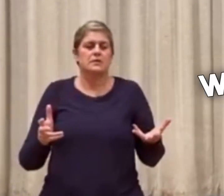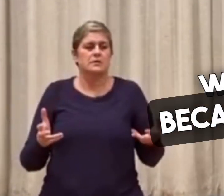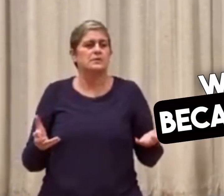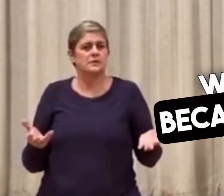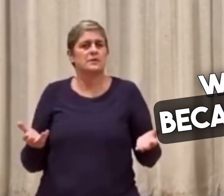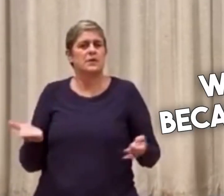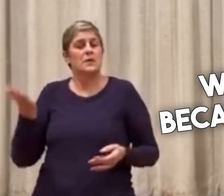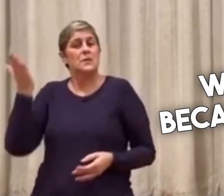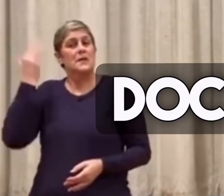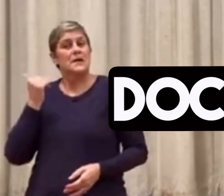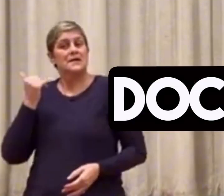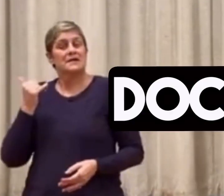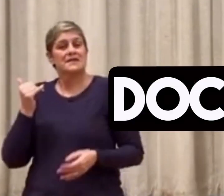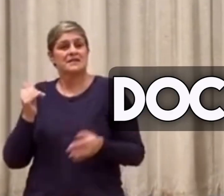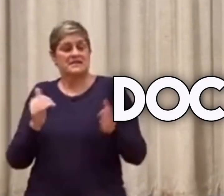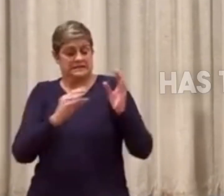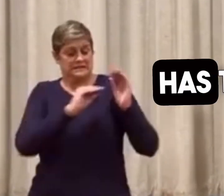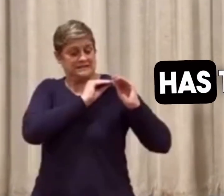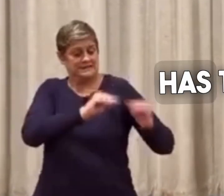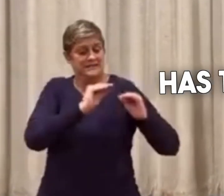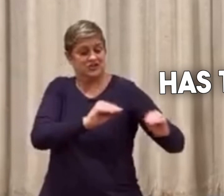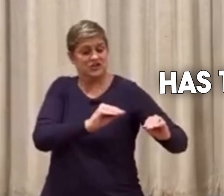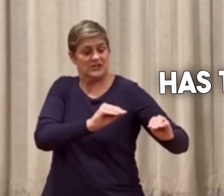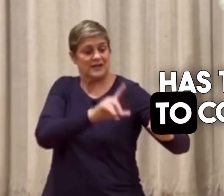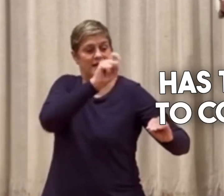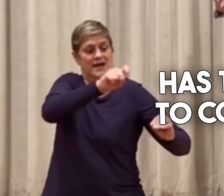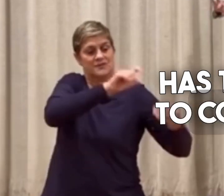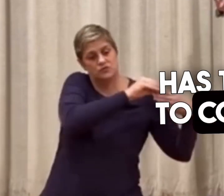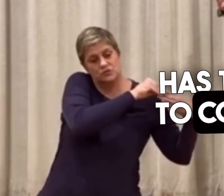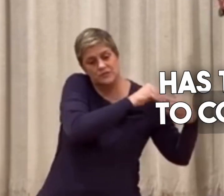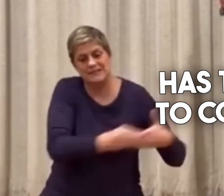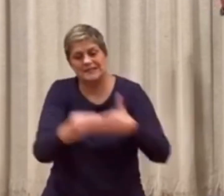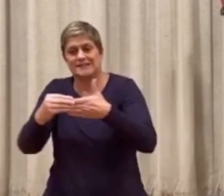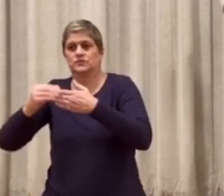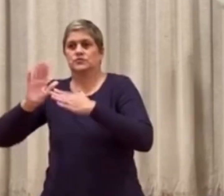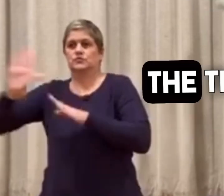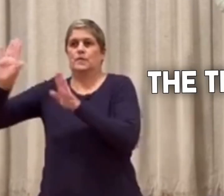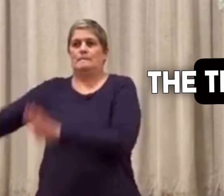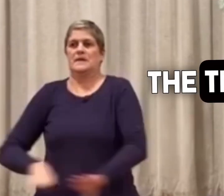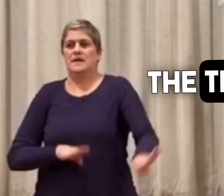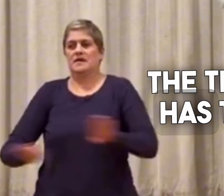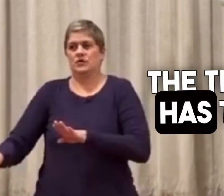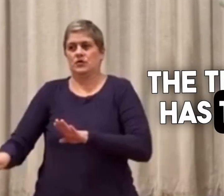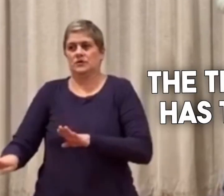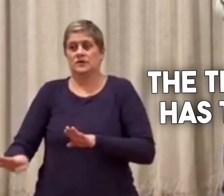Why? Because the doctrine has to lead to conduct.